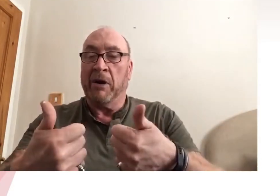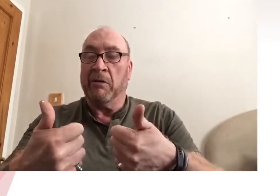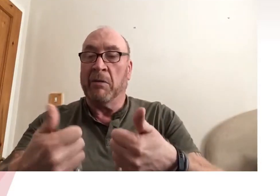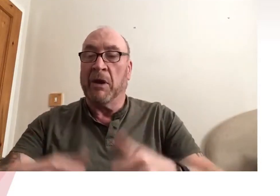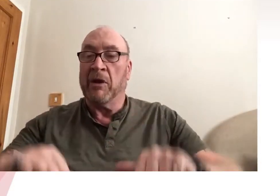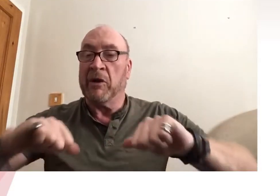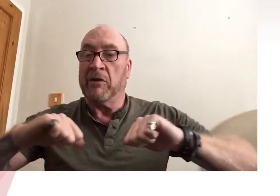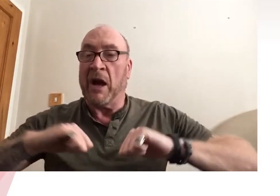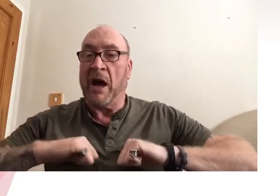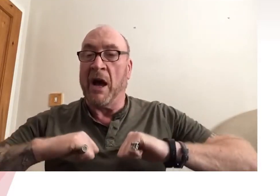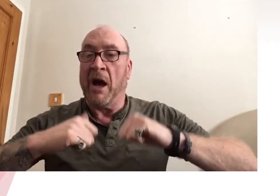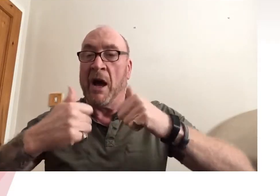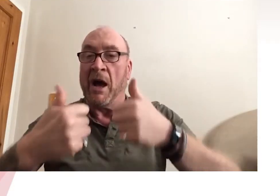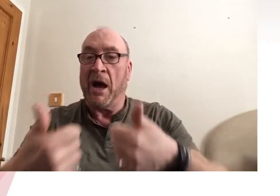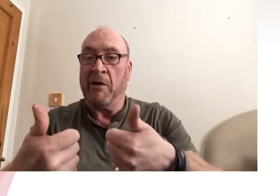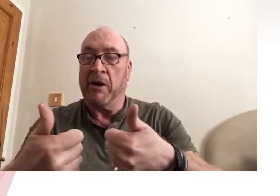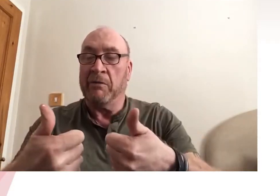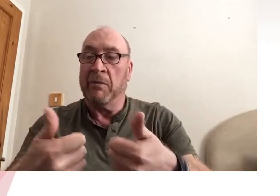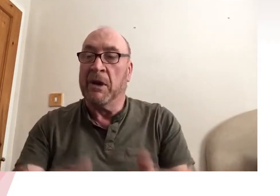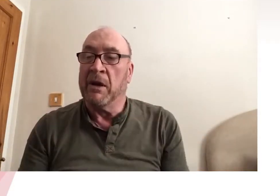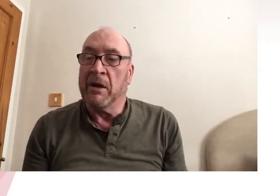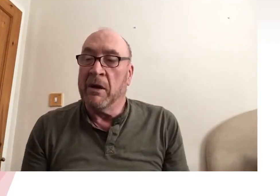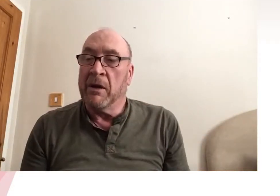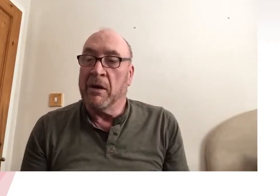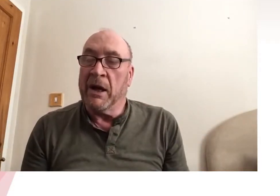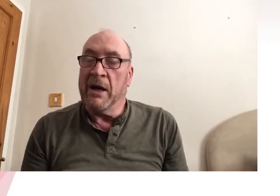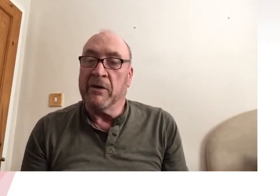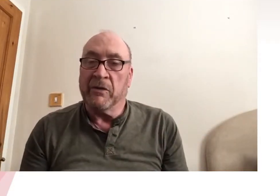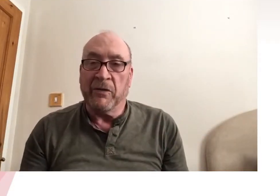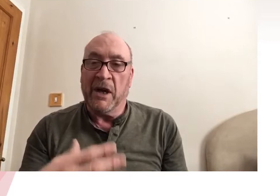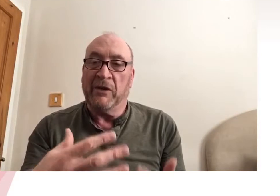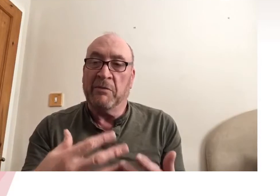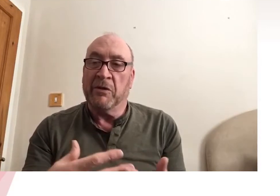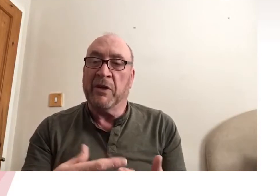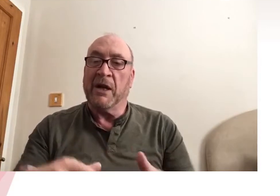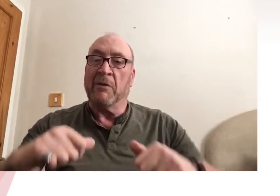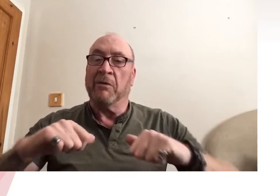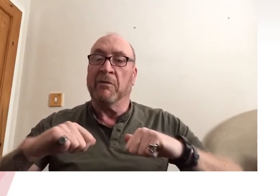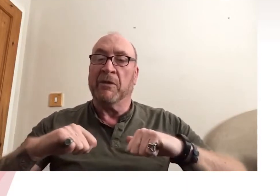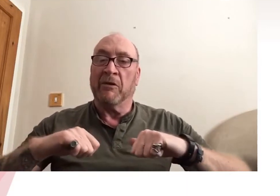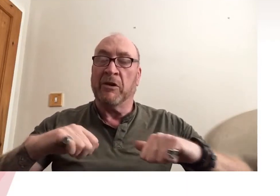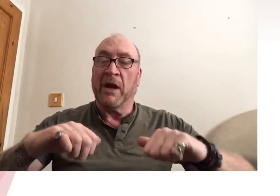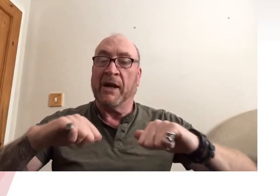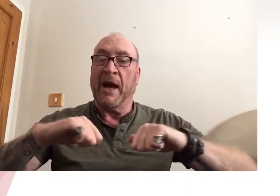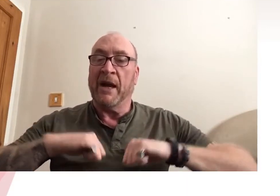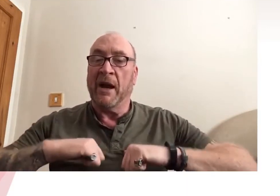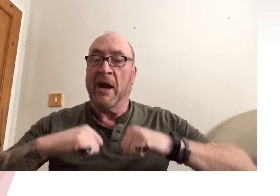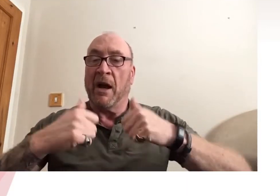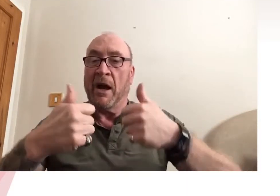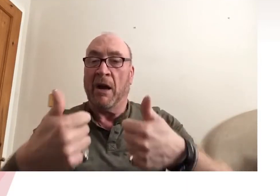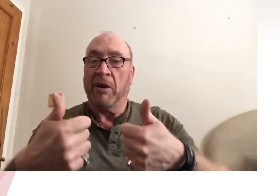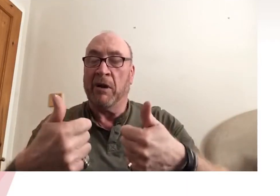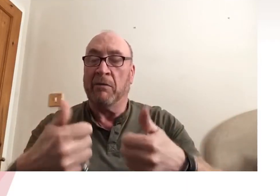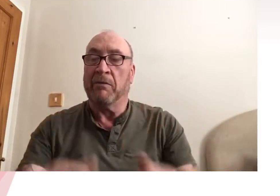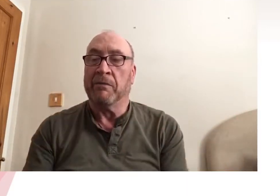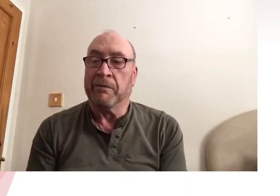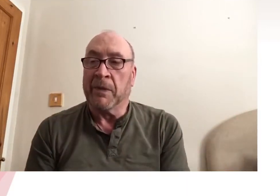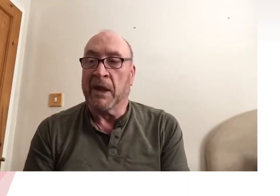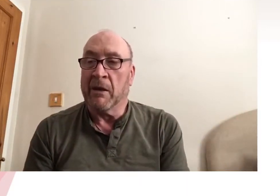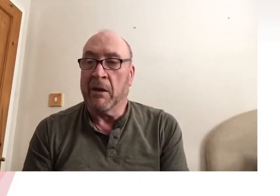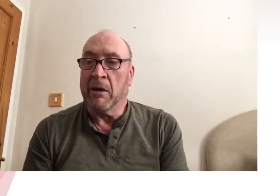"how are you?" So it's "how are you?" Okay, so it's fairly simple sign, that one. So I'll do that again. "How are